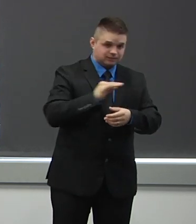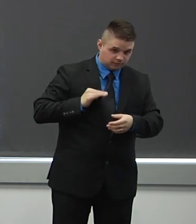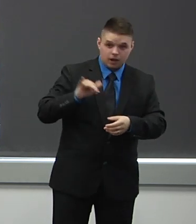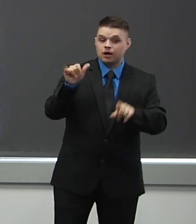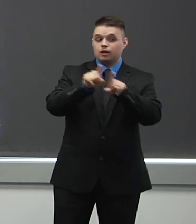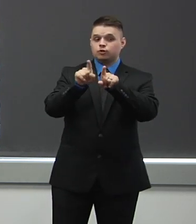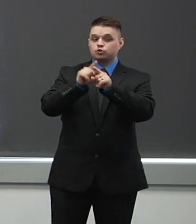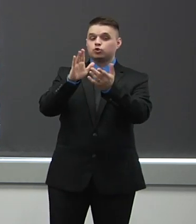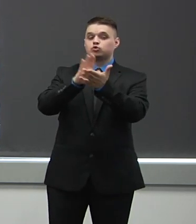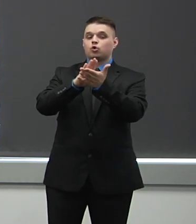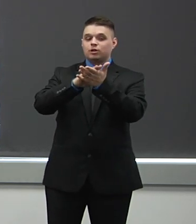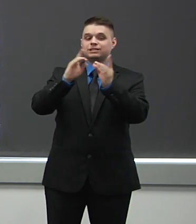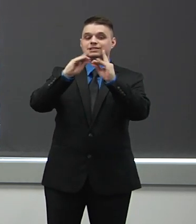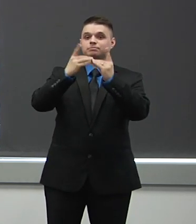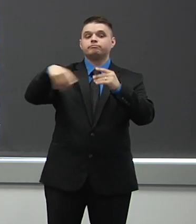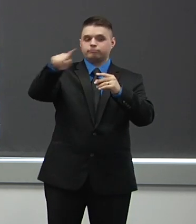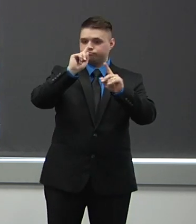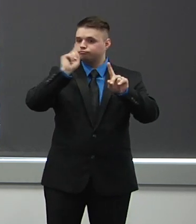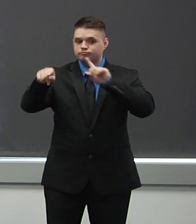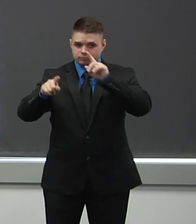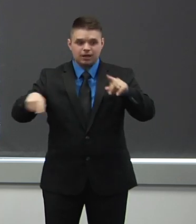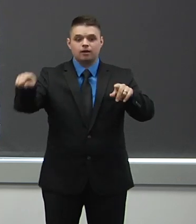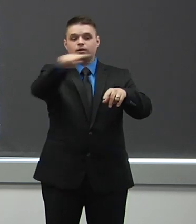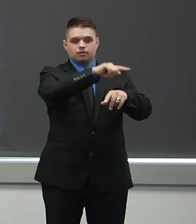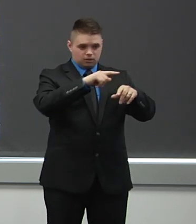complete these emergency and essential services.